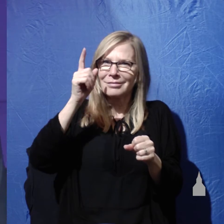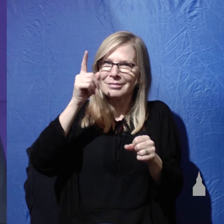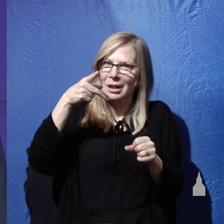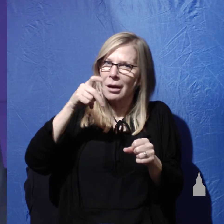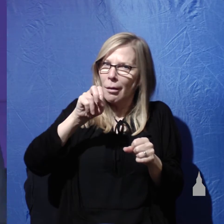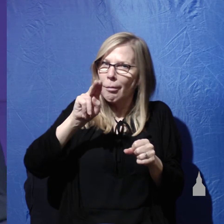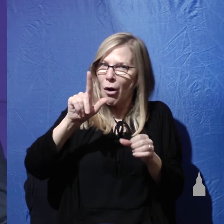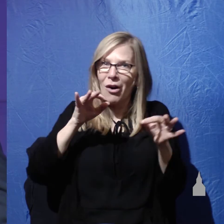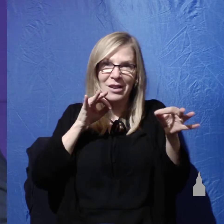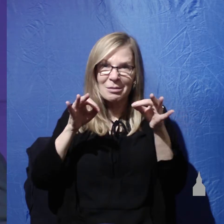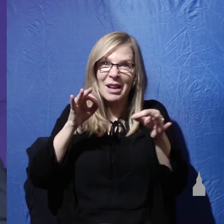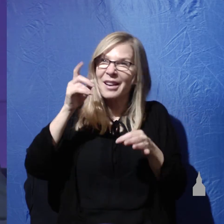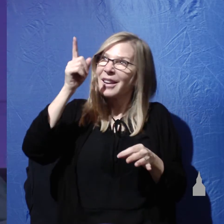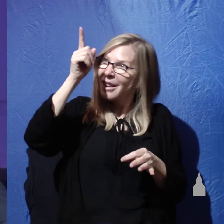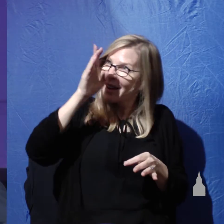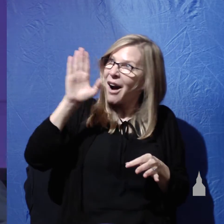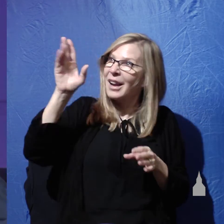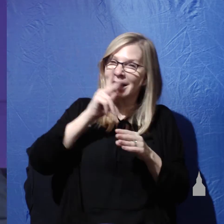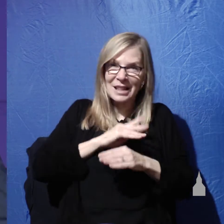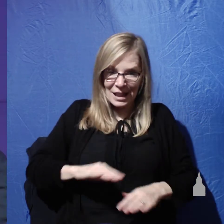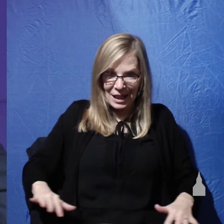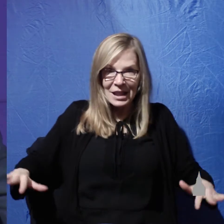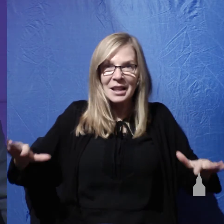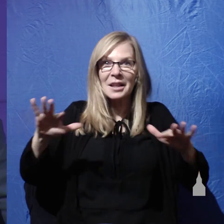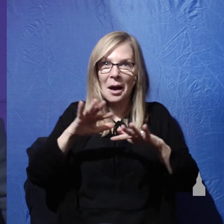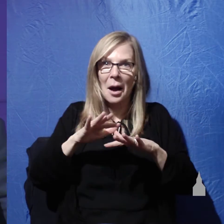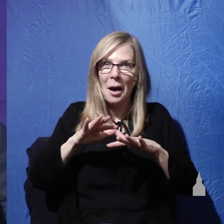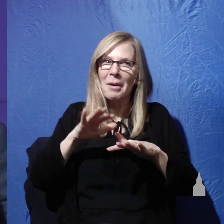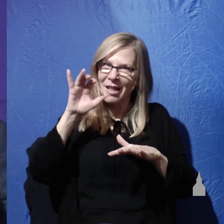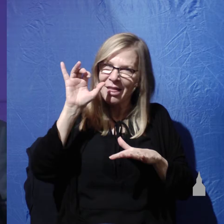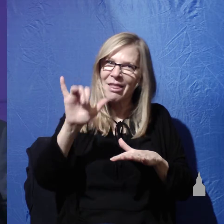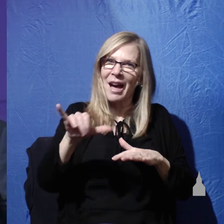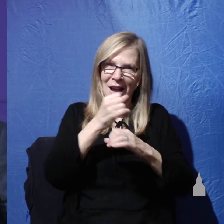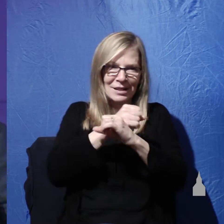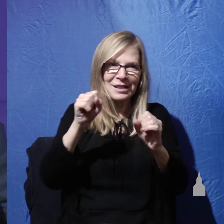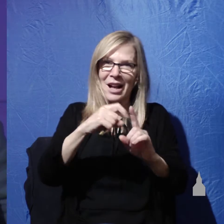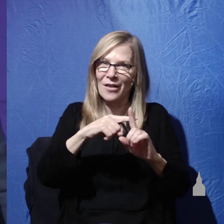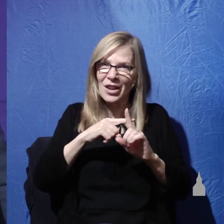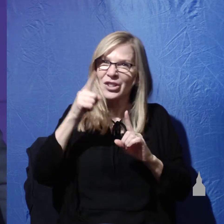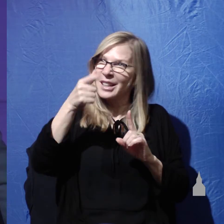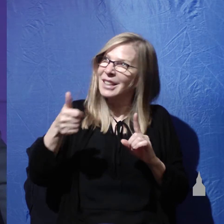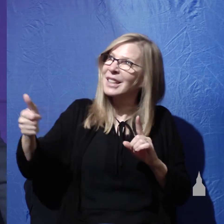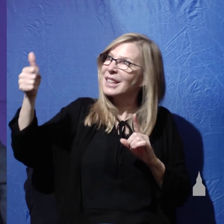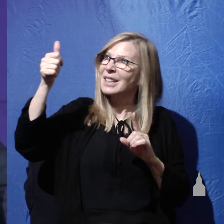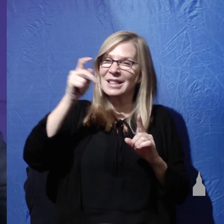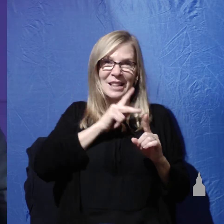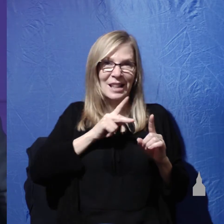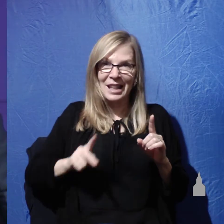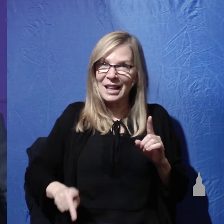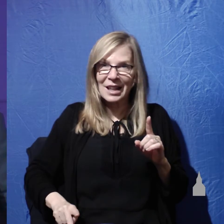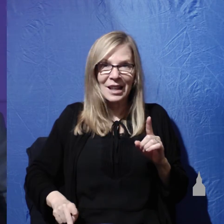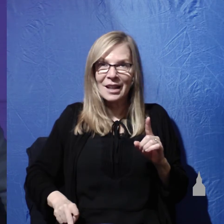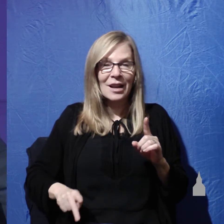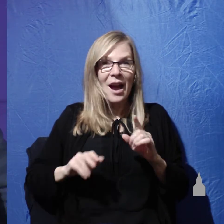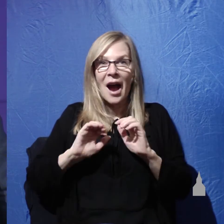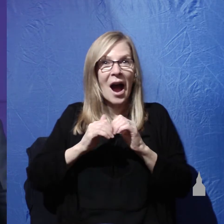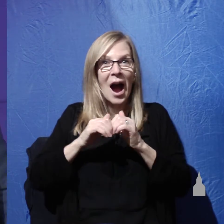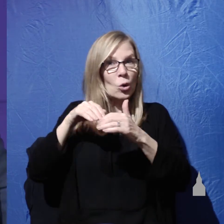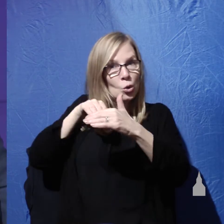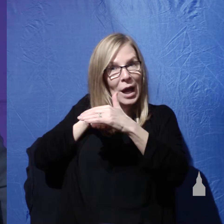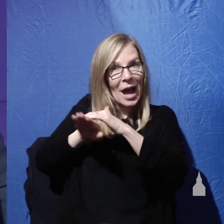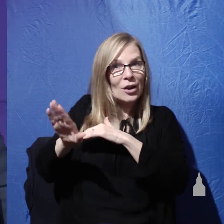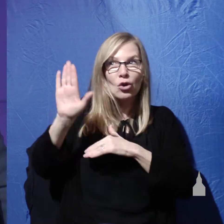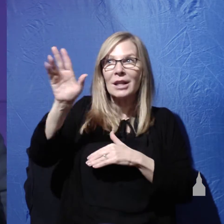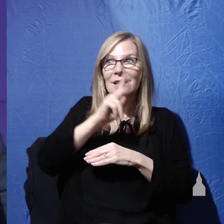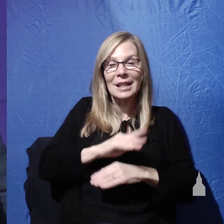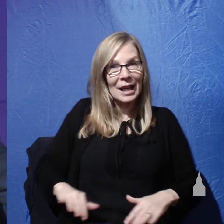kingdom in the sense of his kingdom being the realm of salvation over which he reigns as king, and that, the way to enter his